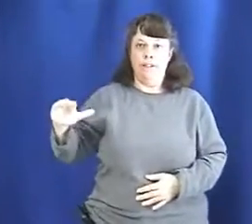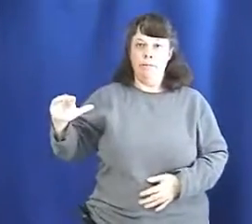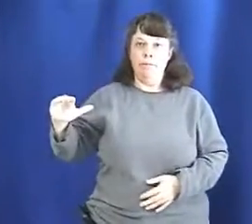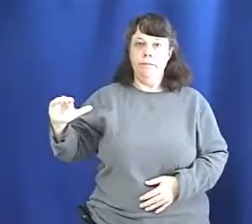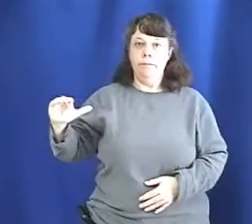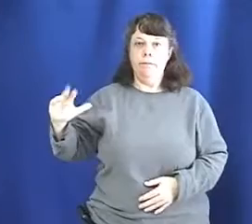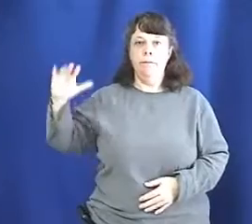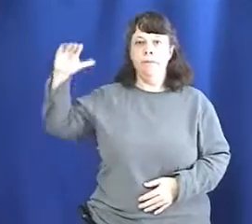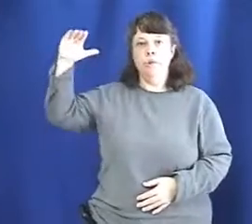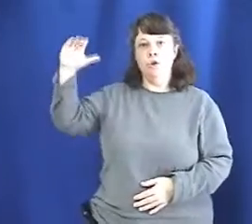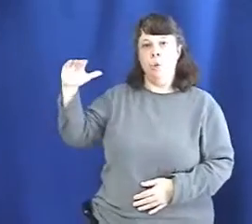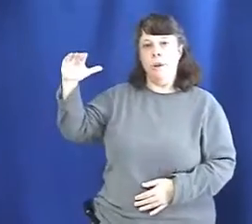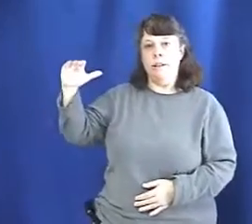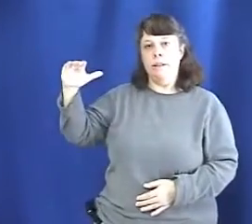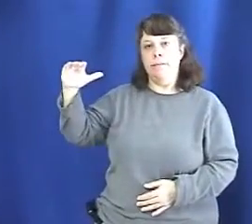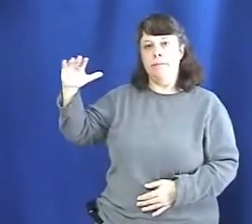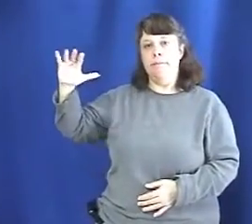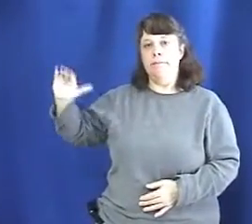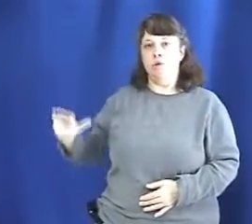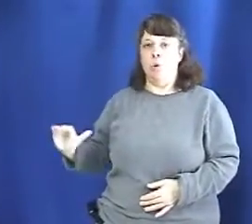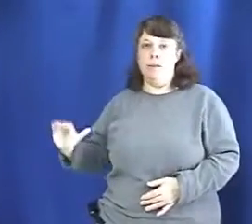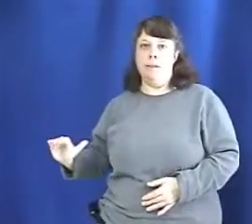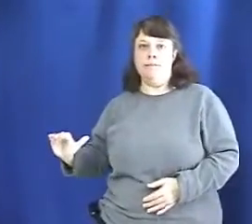Short. Short. Short.